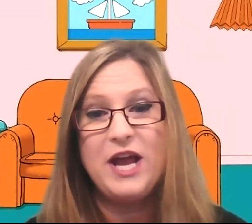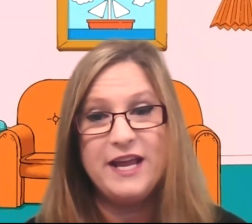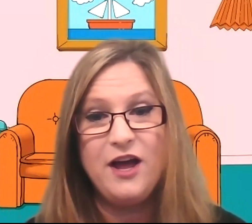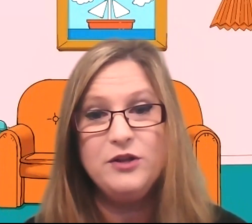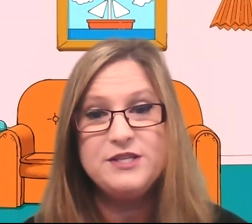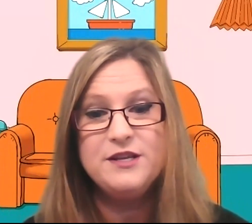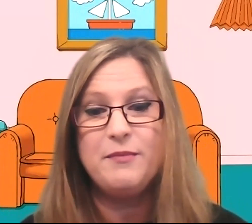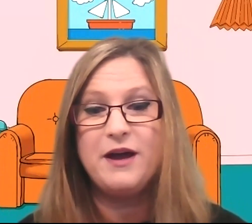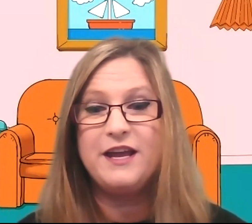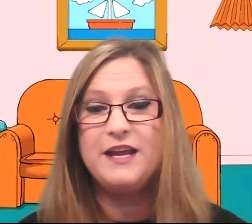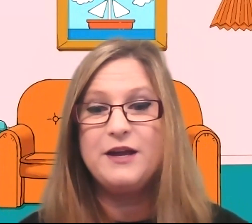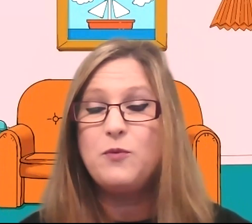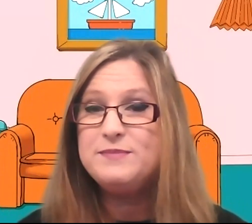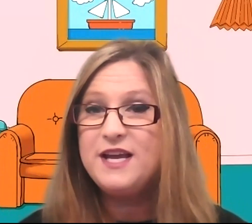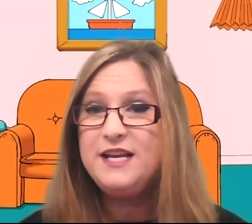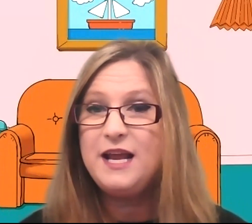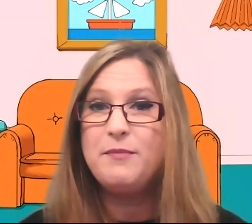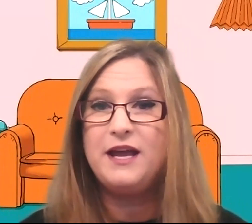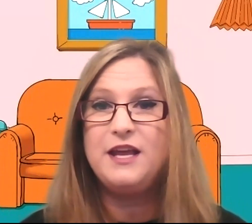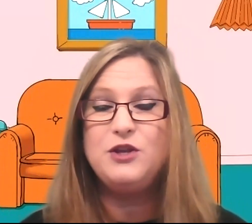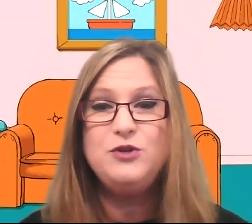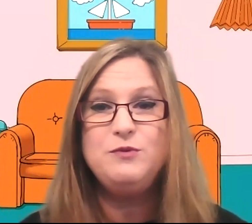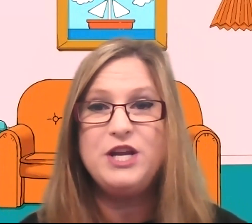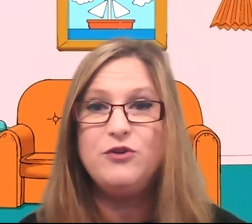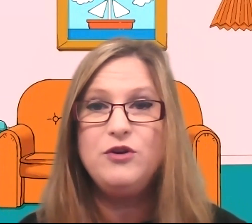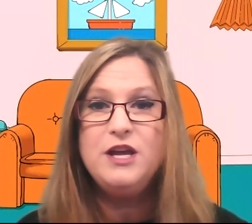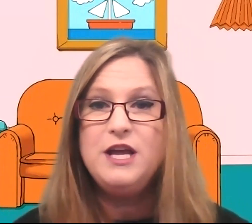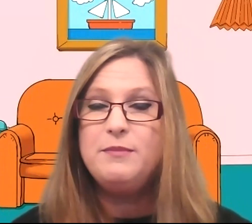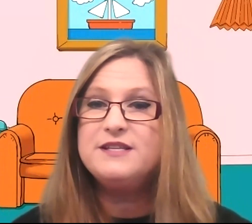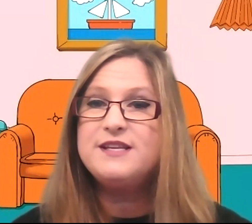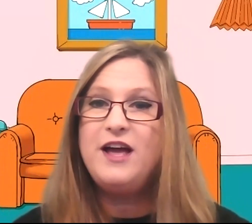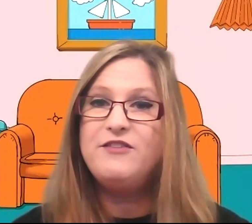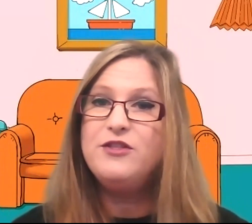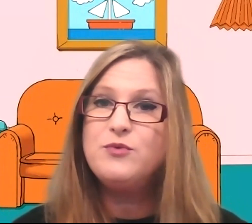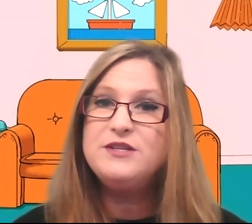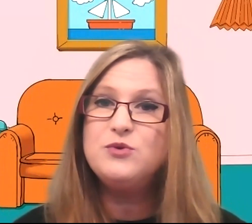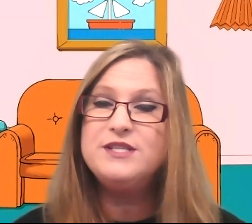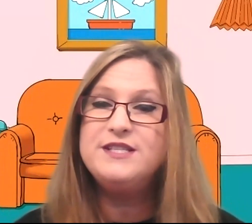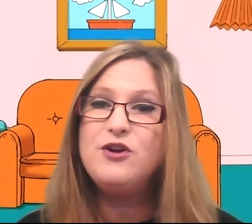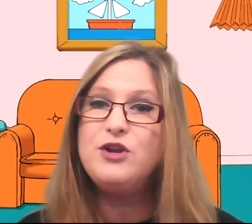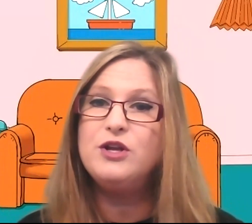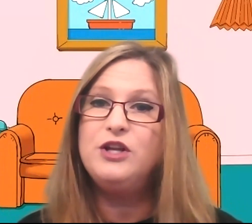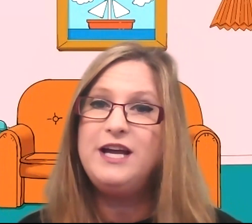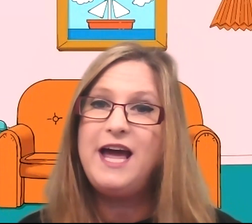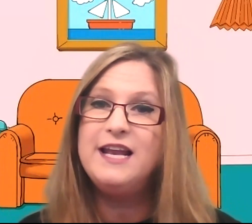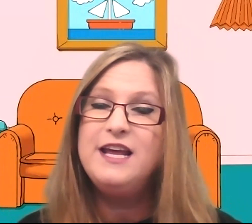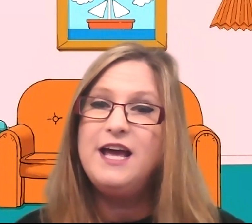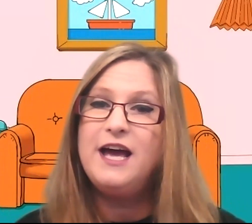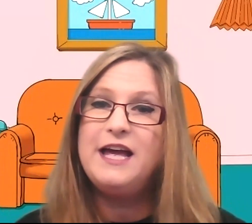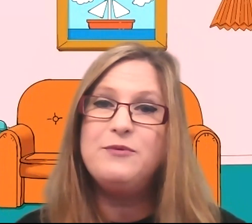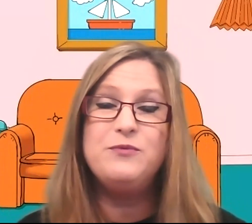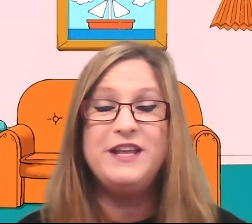to check out my website and my YouTube channel, because I'll have other resources there you can look